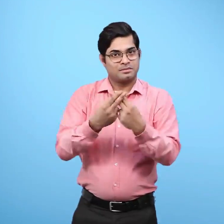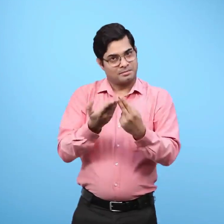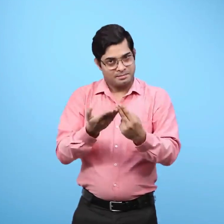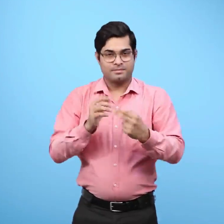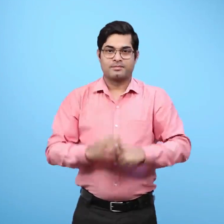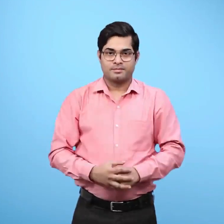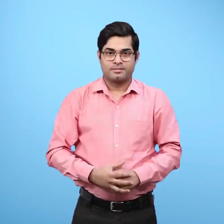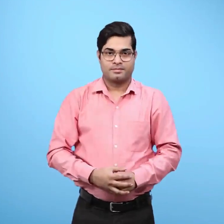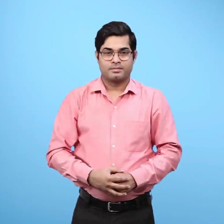easily.